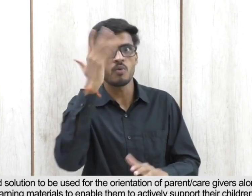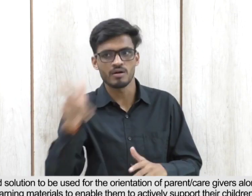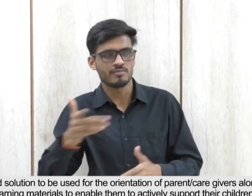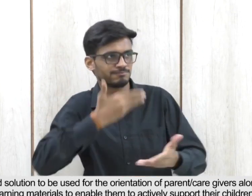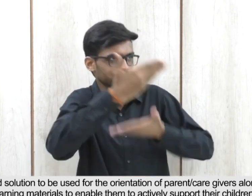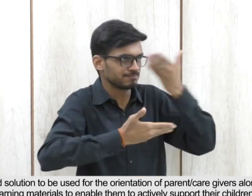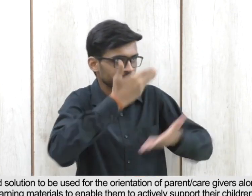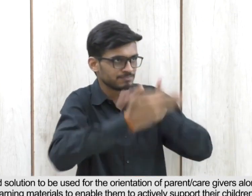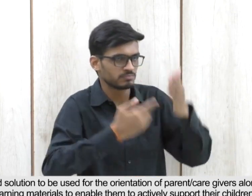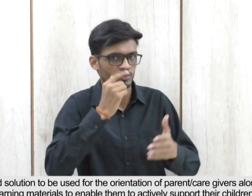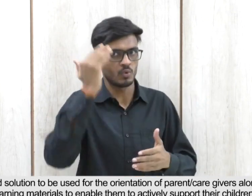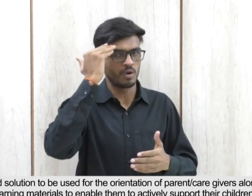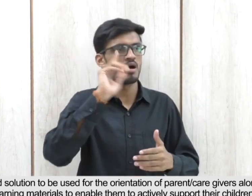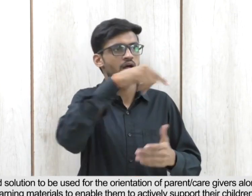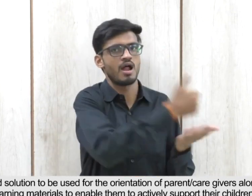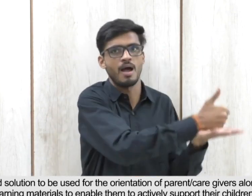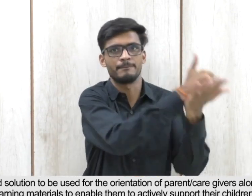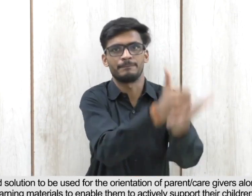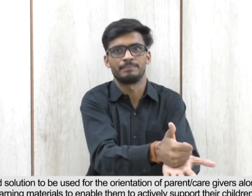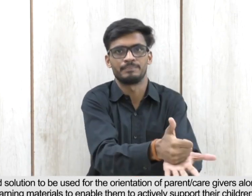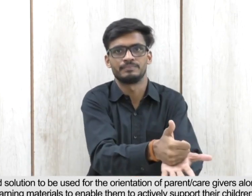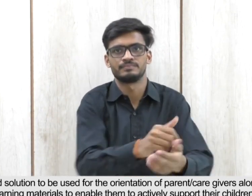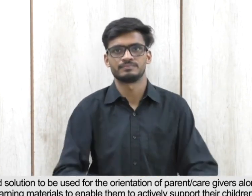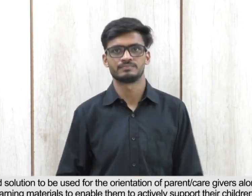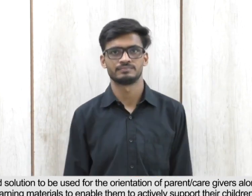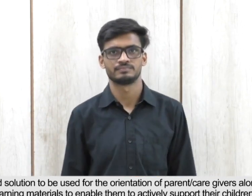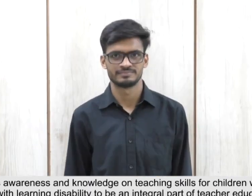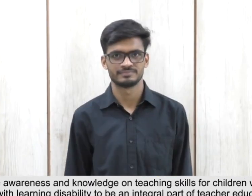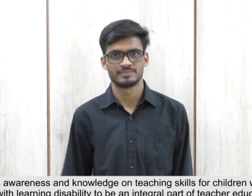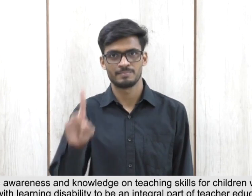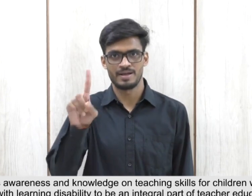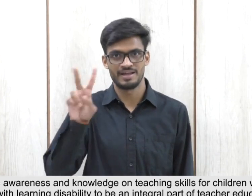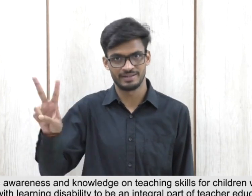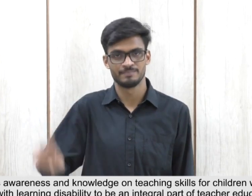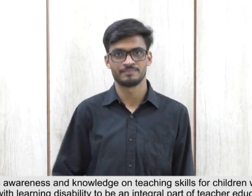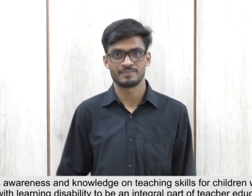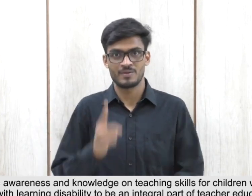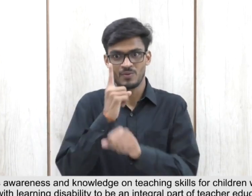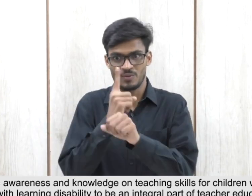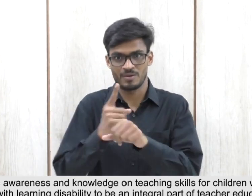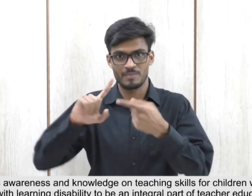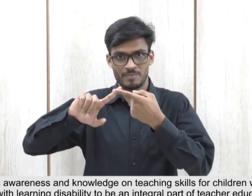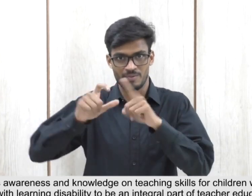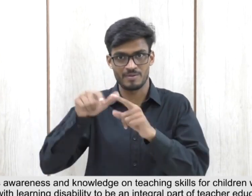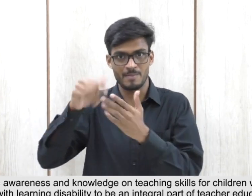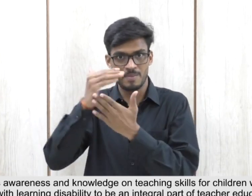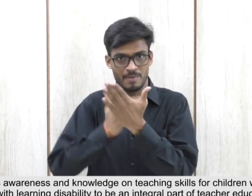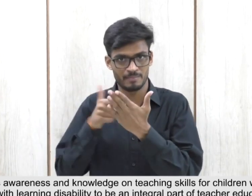of learning materials to enable them to actively support their children's learning needs, encompasses